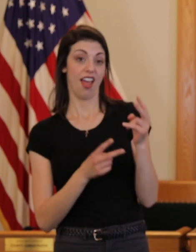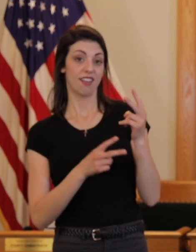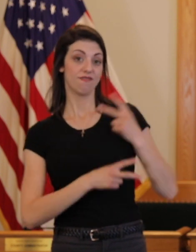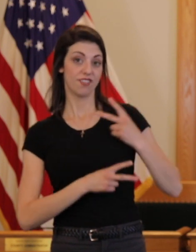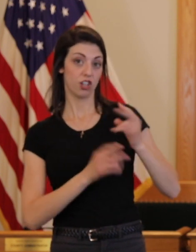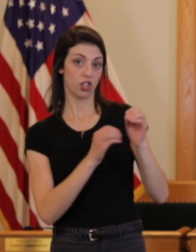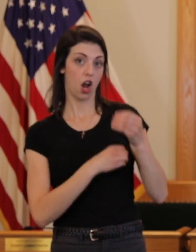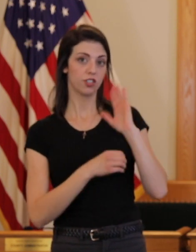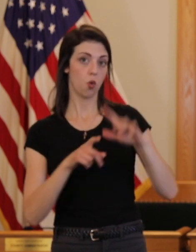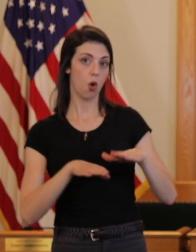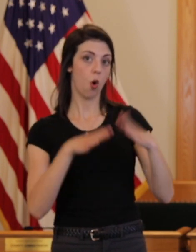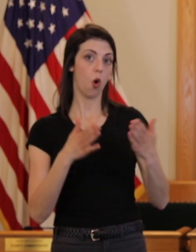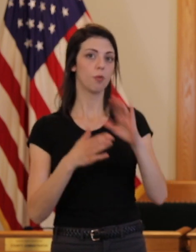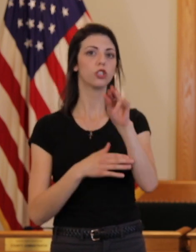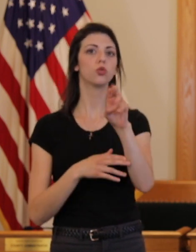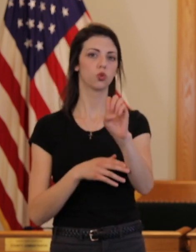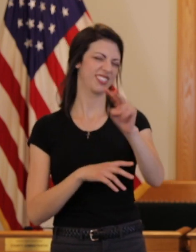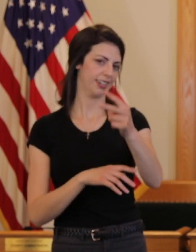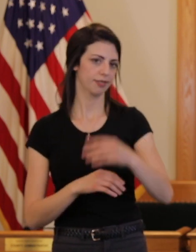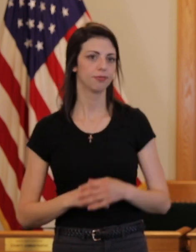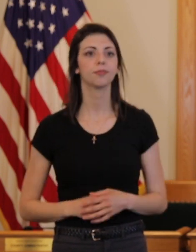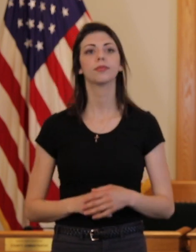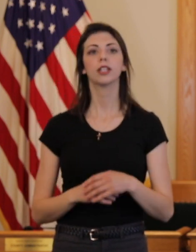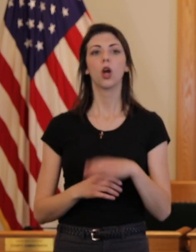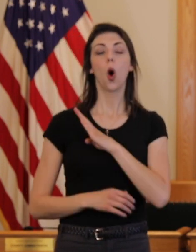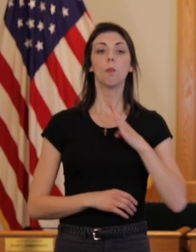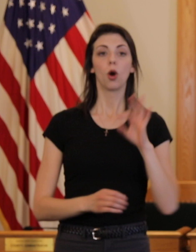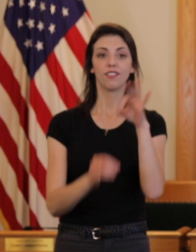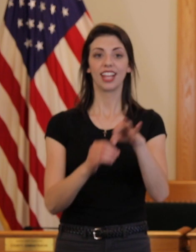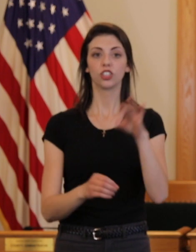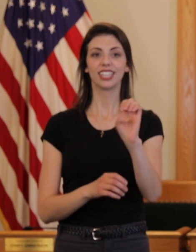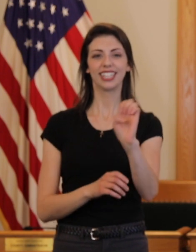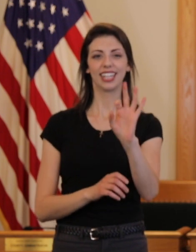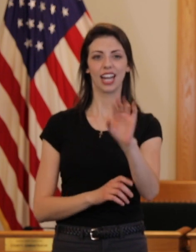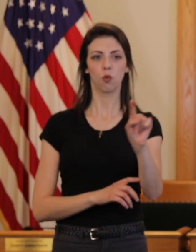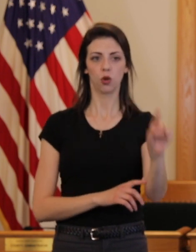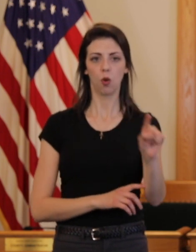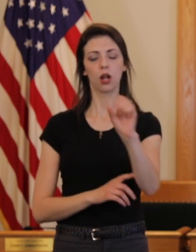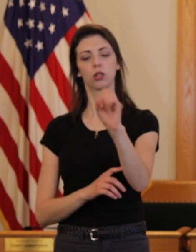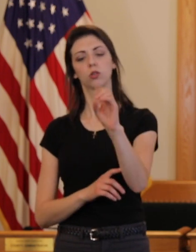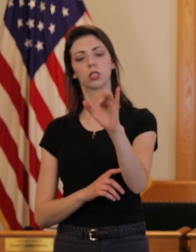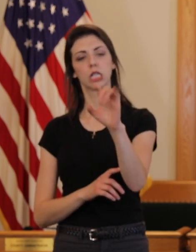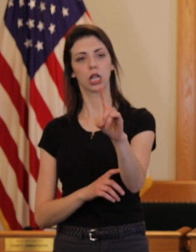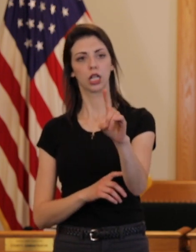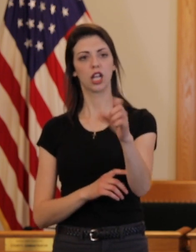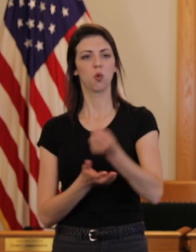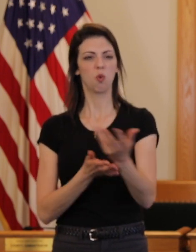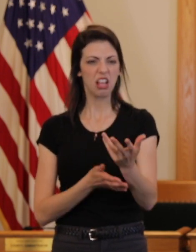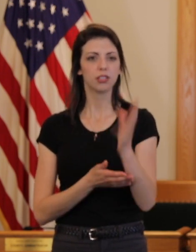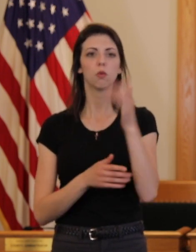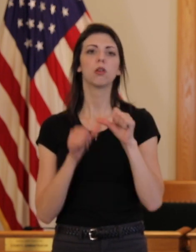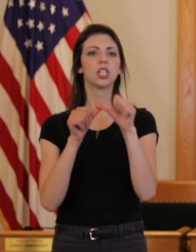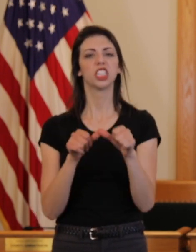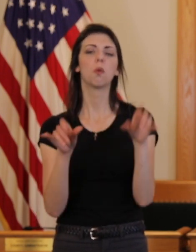2nd. Board of Elections, E911, and Solid Waste will continue to conduct business as usual. For